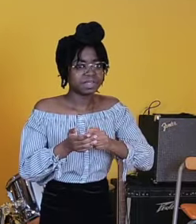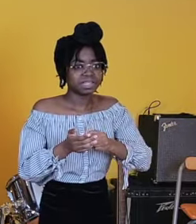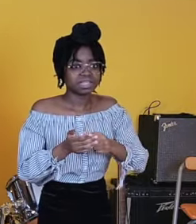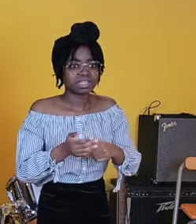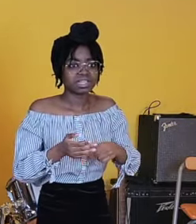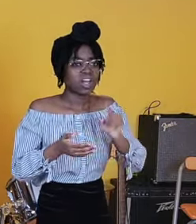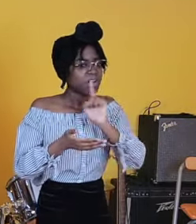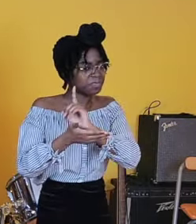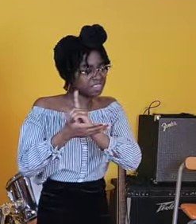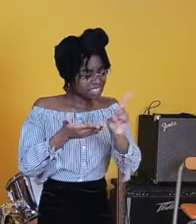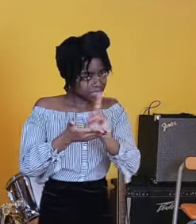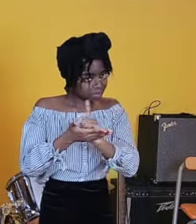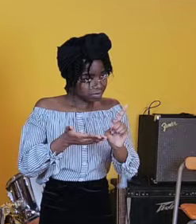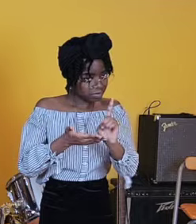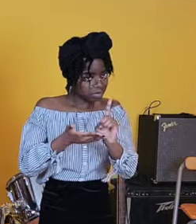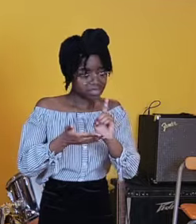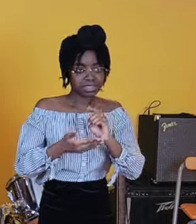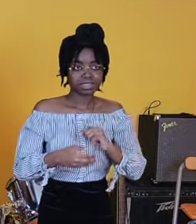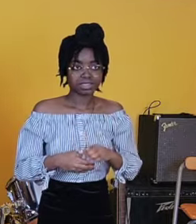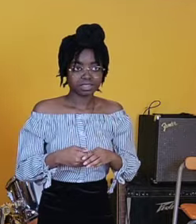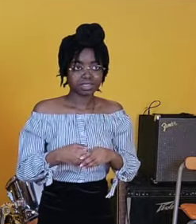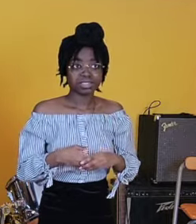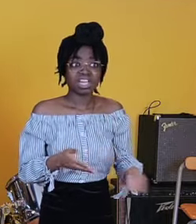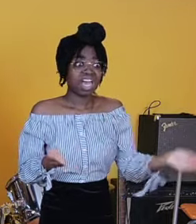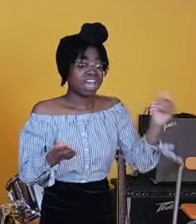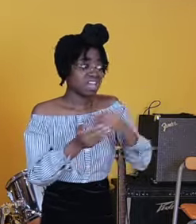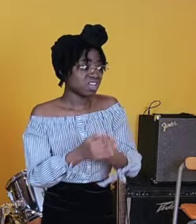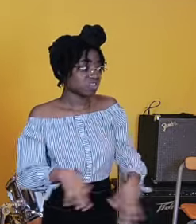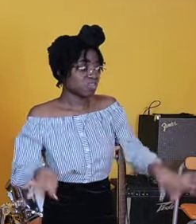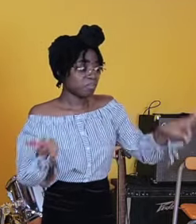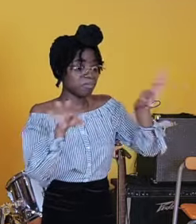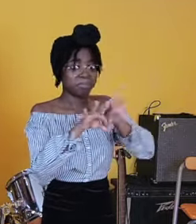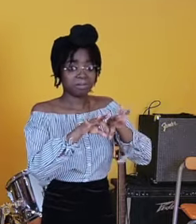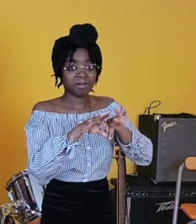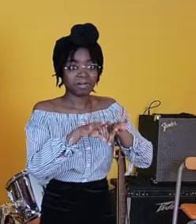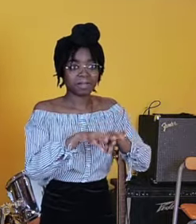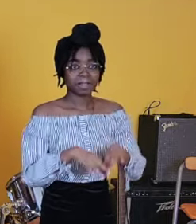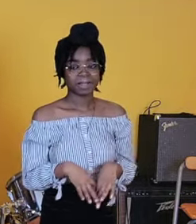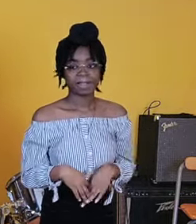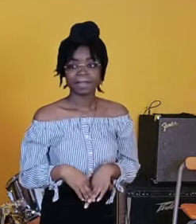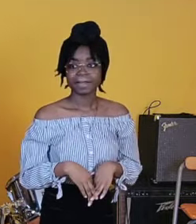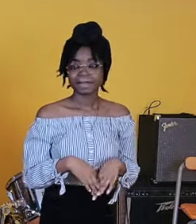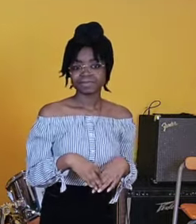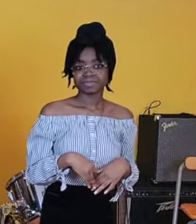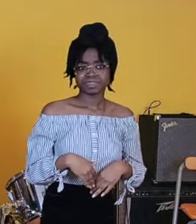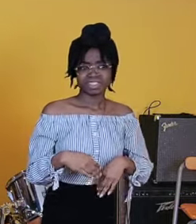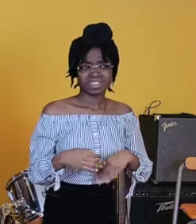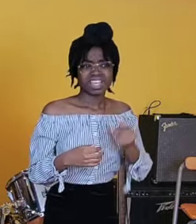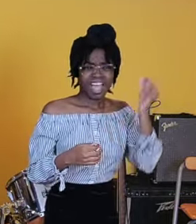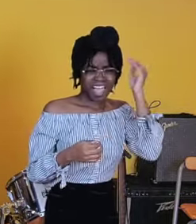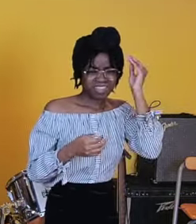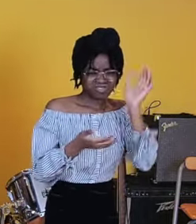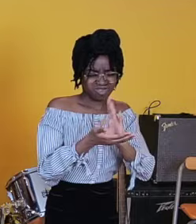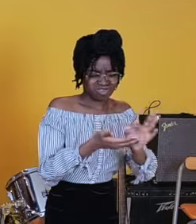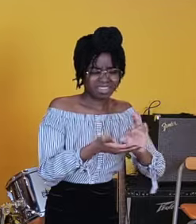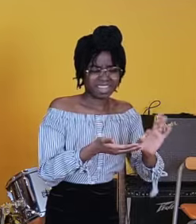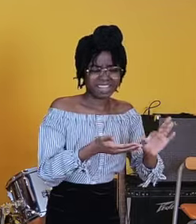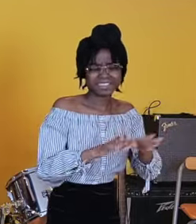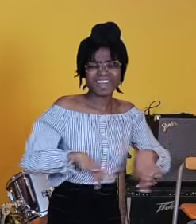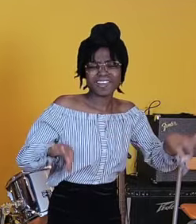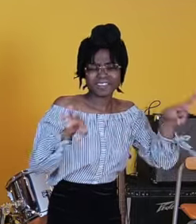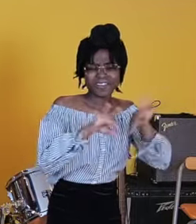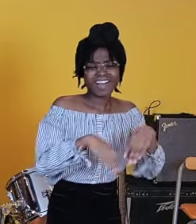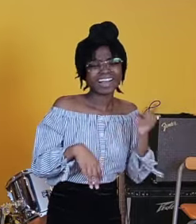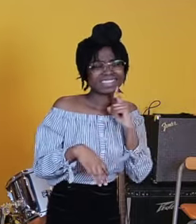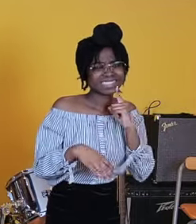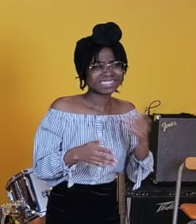say it again. On that day, this, like I said, this is very important. Let me go back a little bit again because I know you're taking notes. So look at it. I